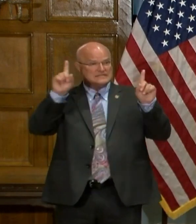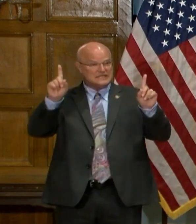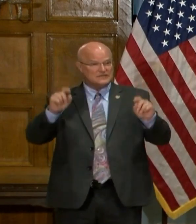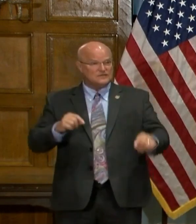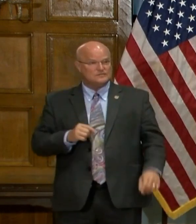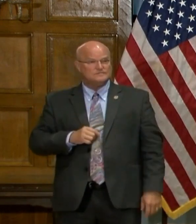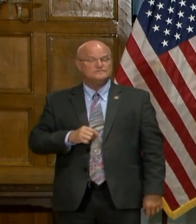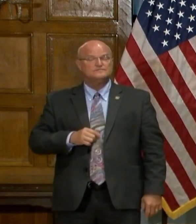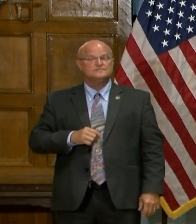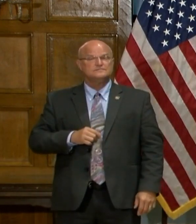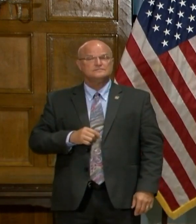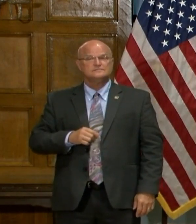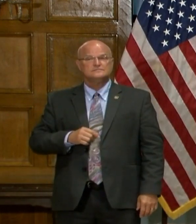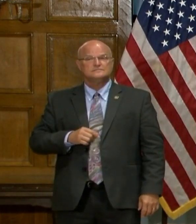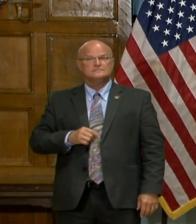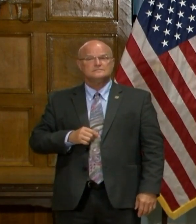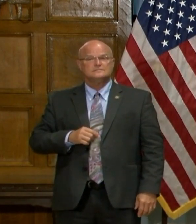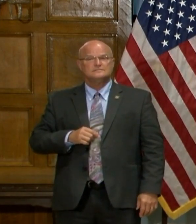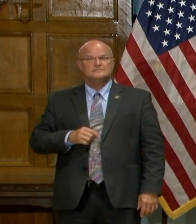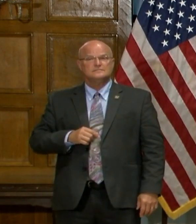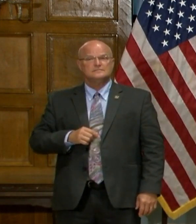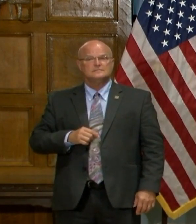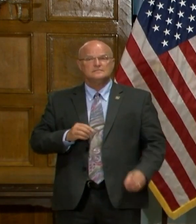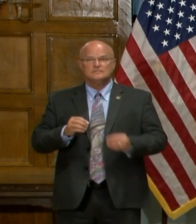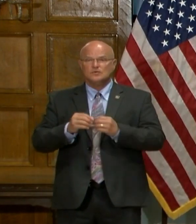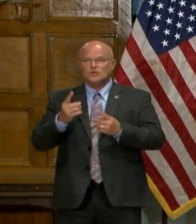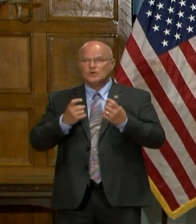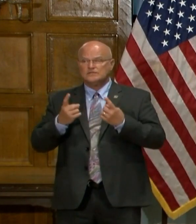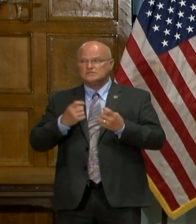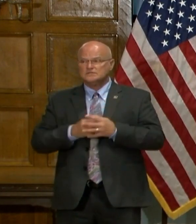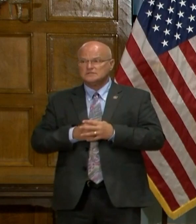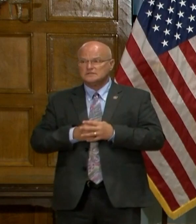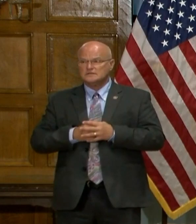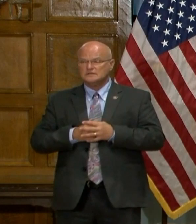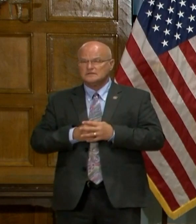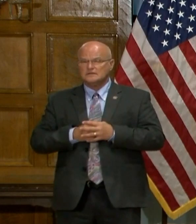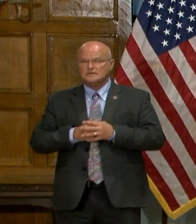successful. Are there any other questions?